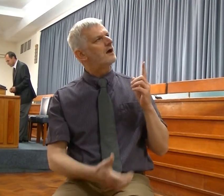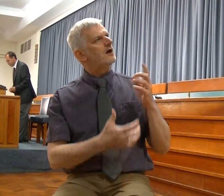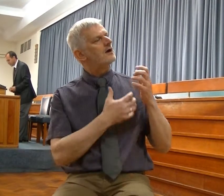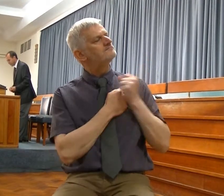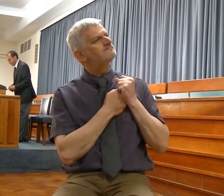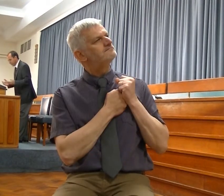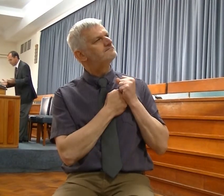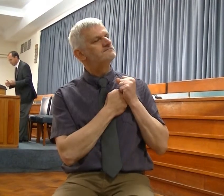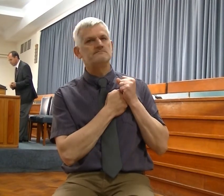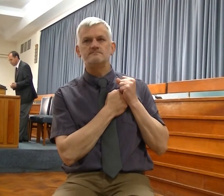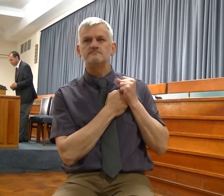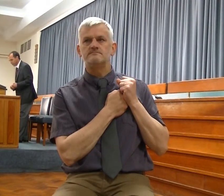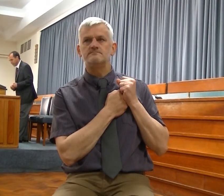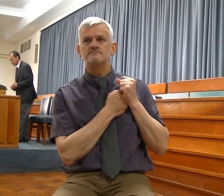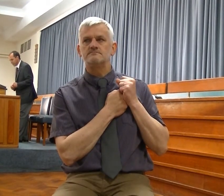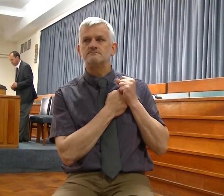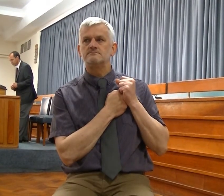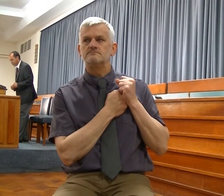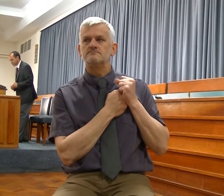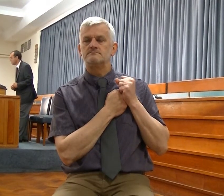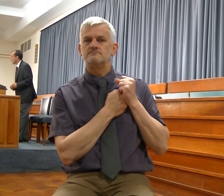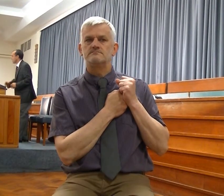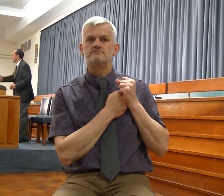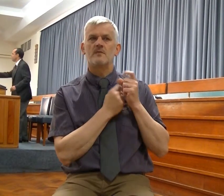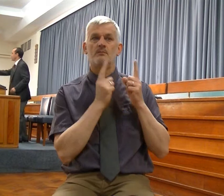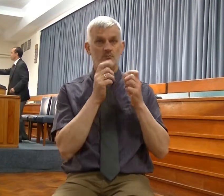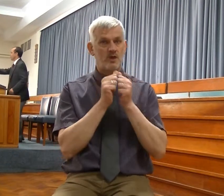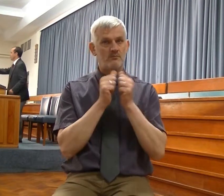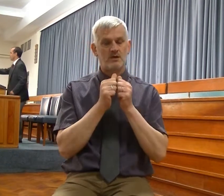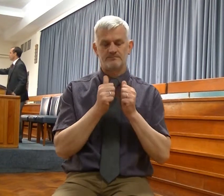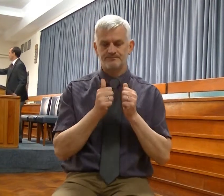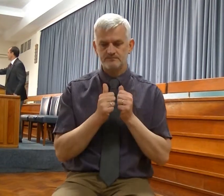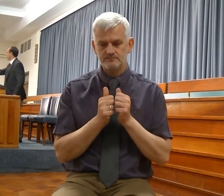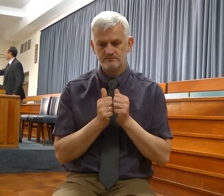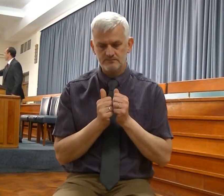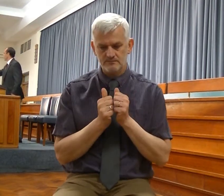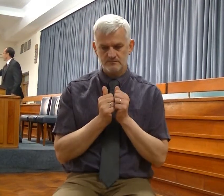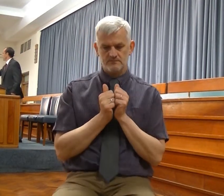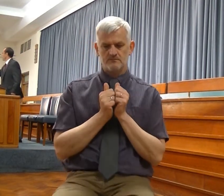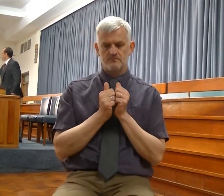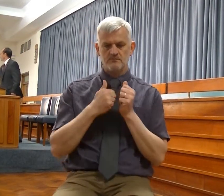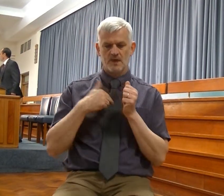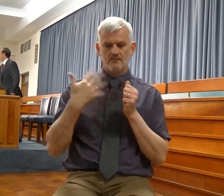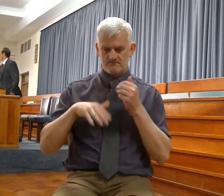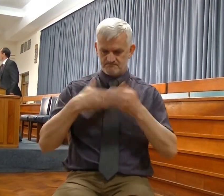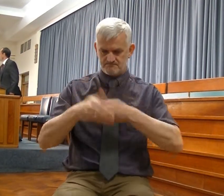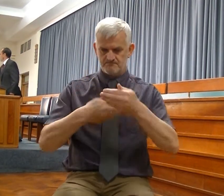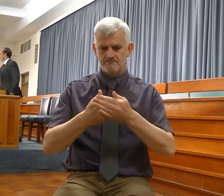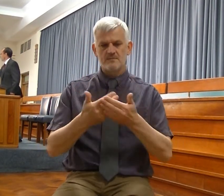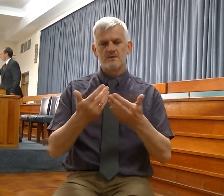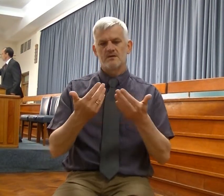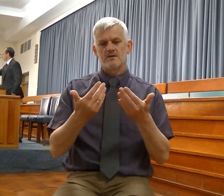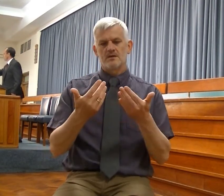our second statement, last statement of Christ on the cross, I want to continue or go forward with